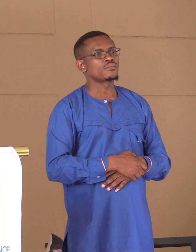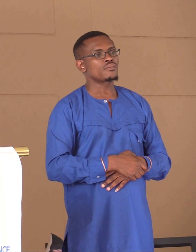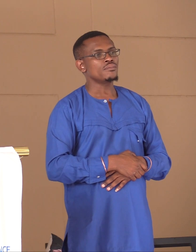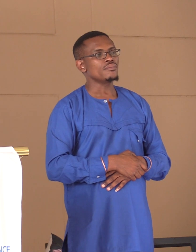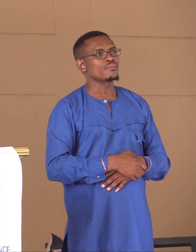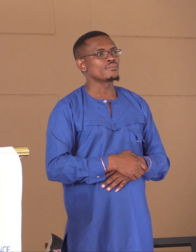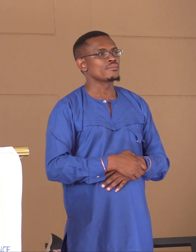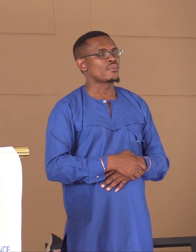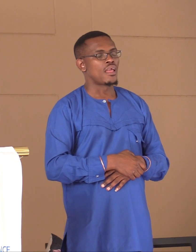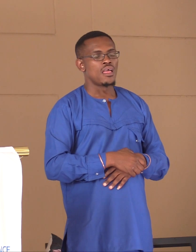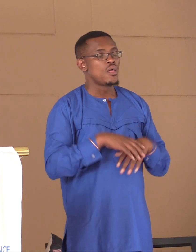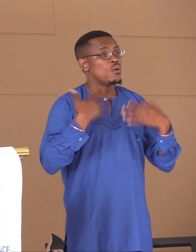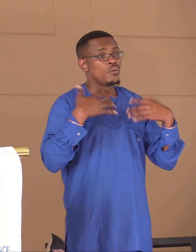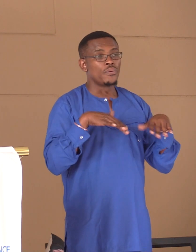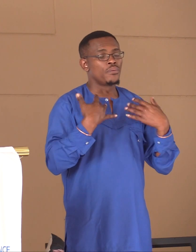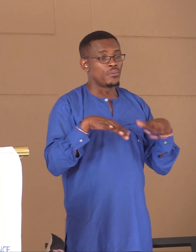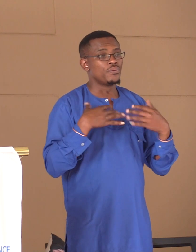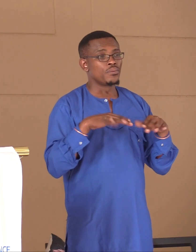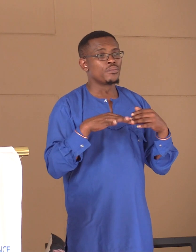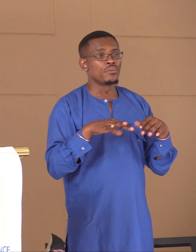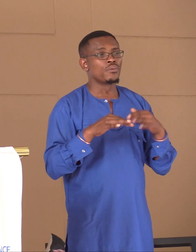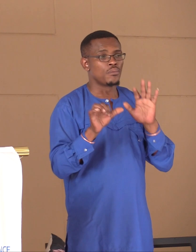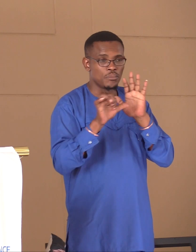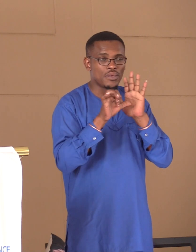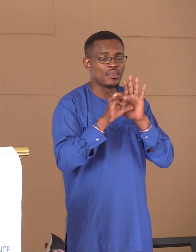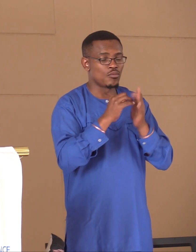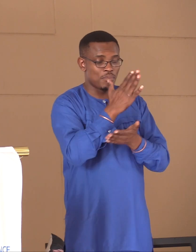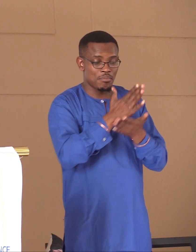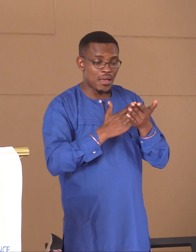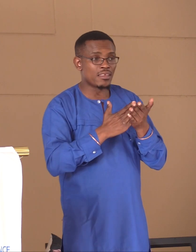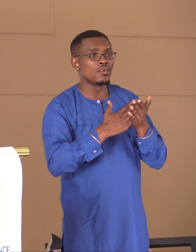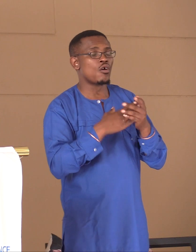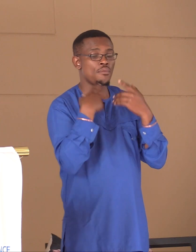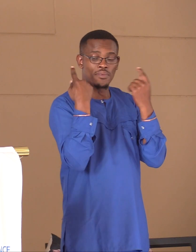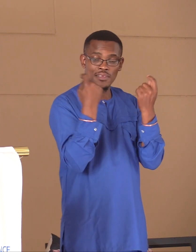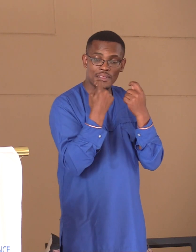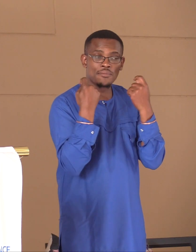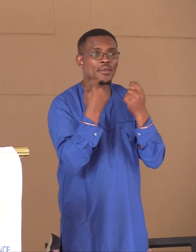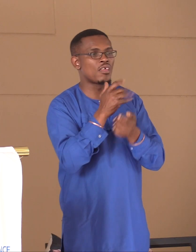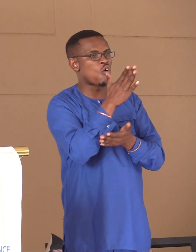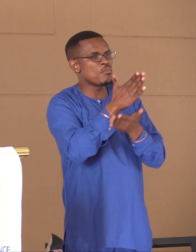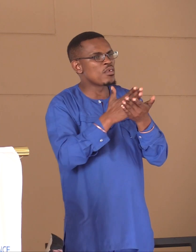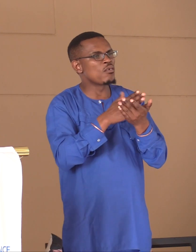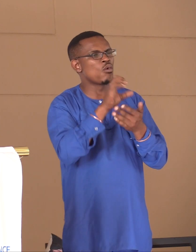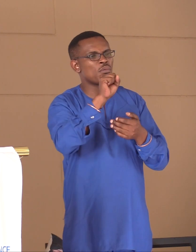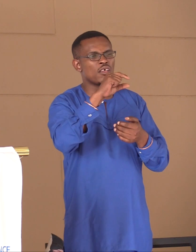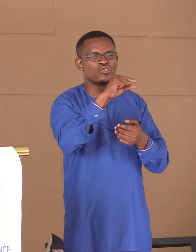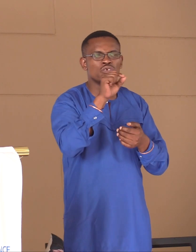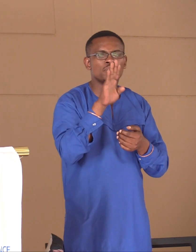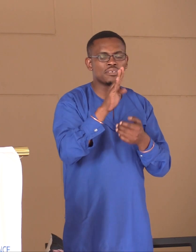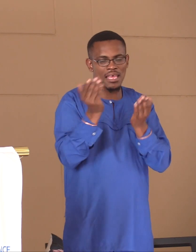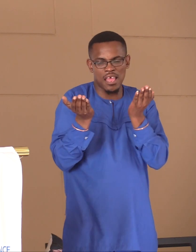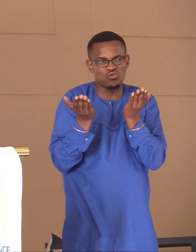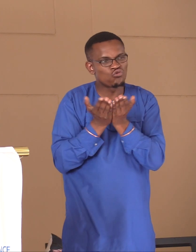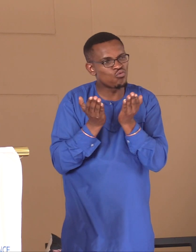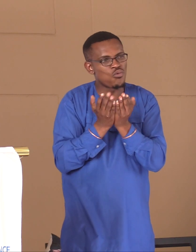It has been such an honor to be part of this wonderful event. On behalf of the SGB and the school, I would